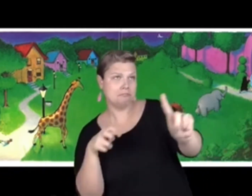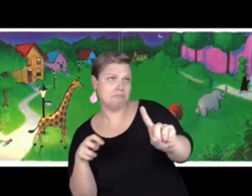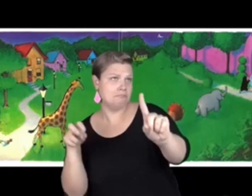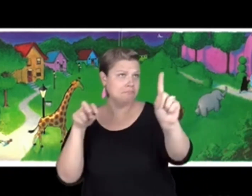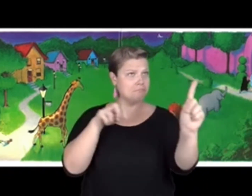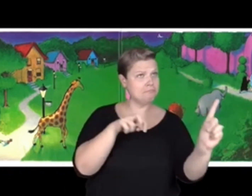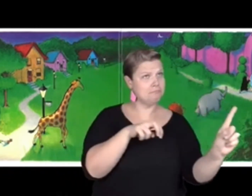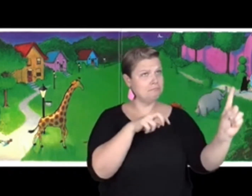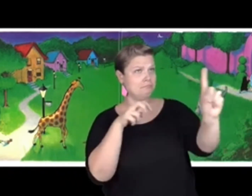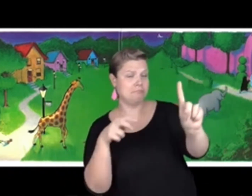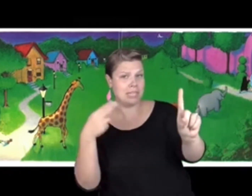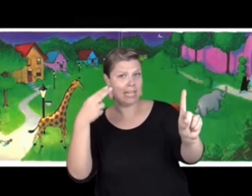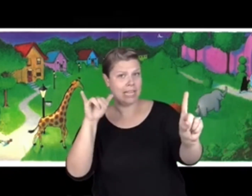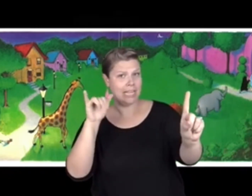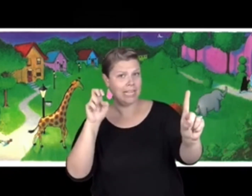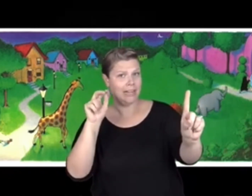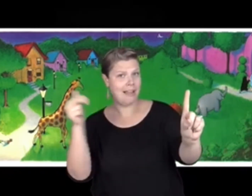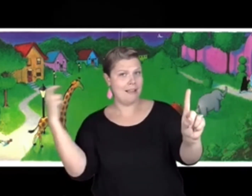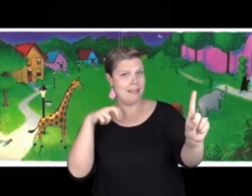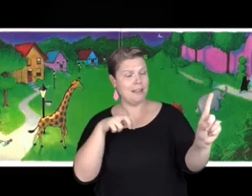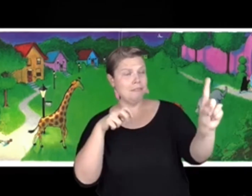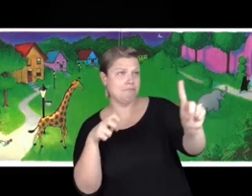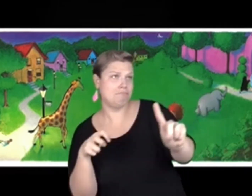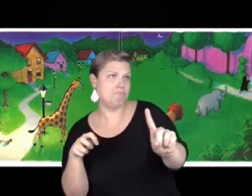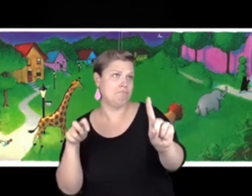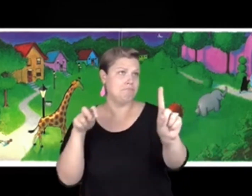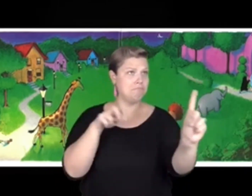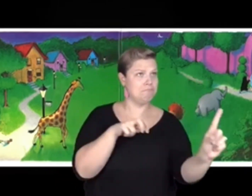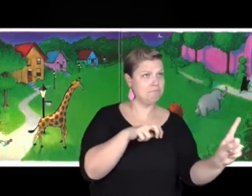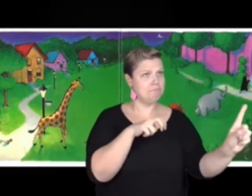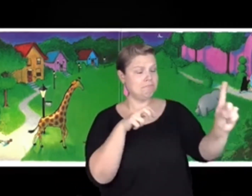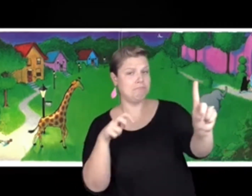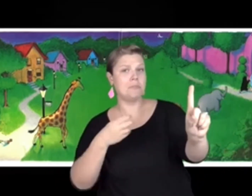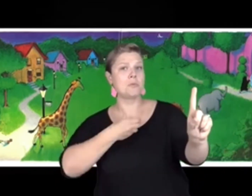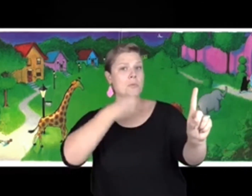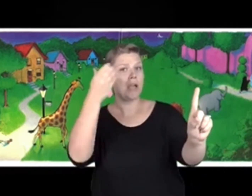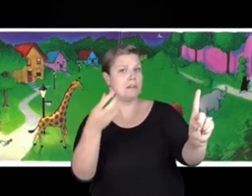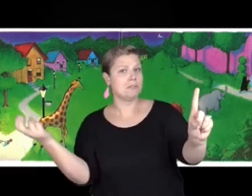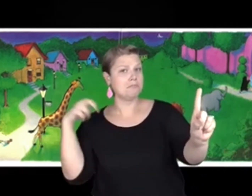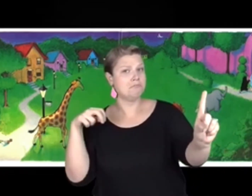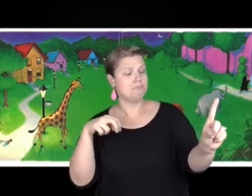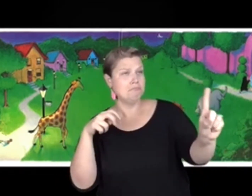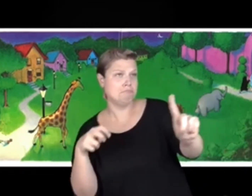lion, the hyena, the giraffe,